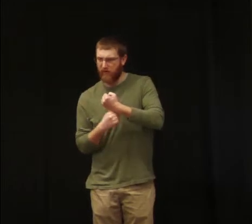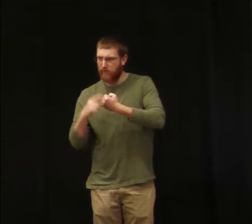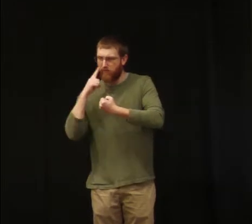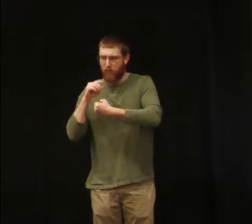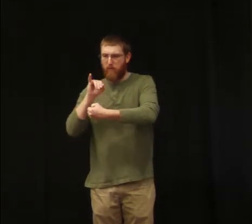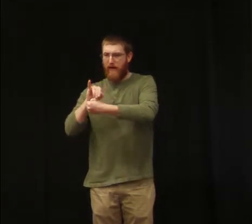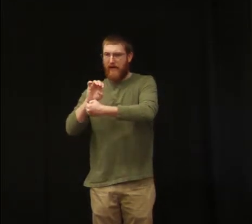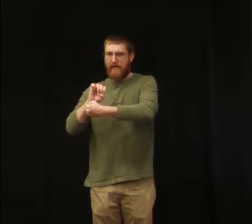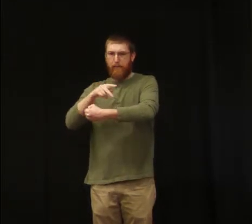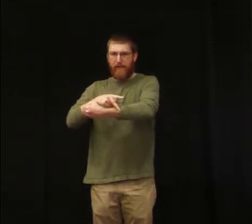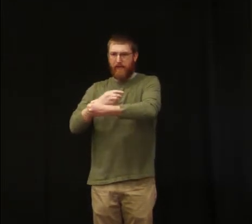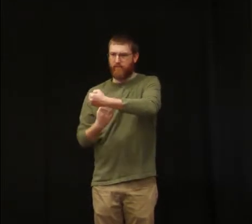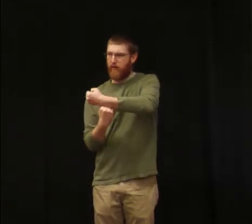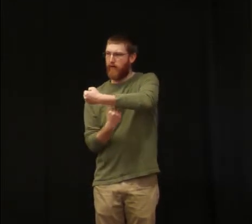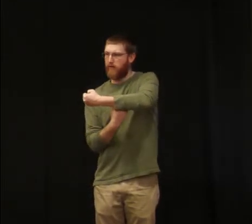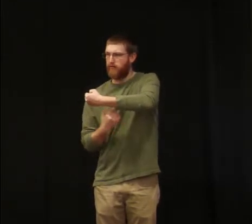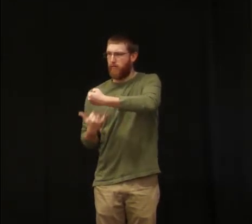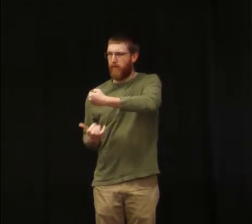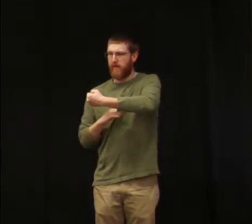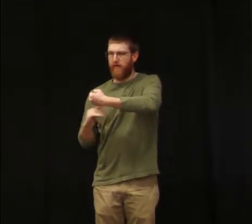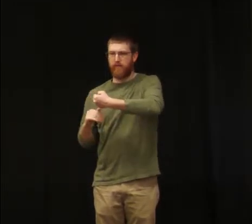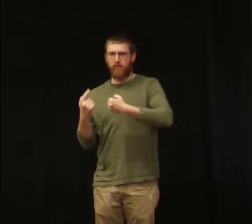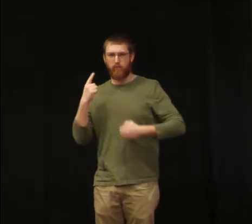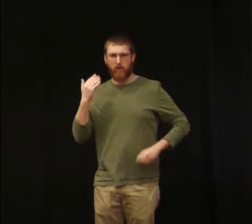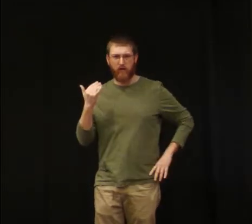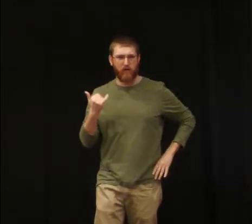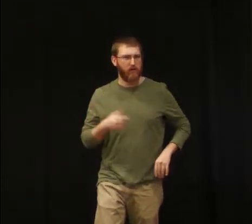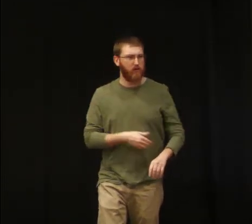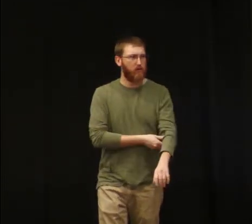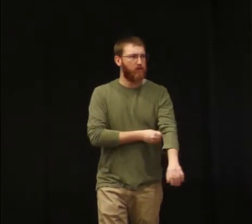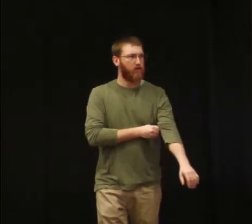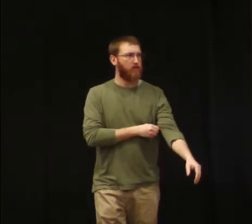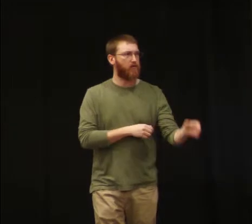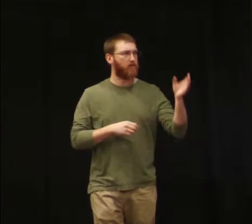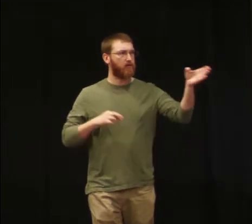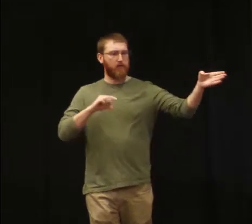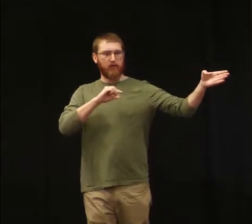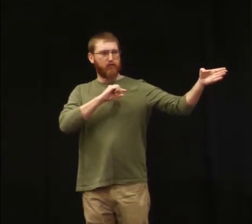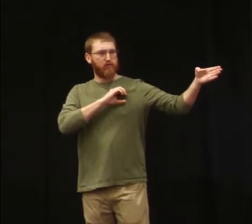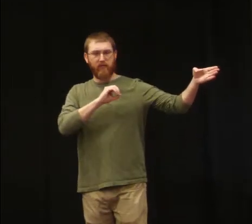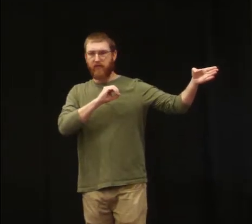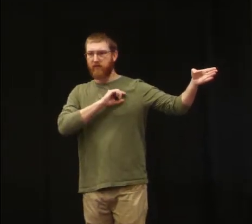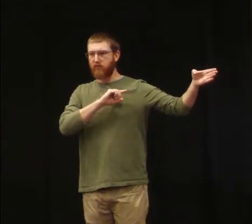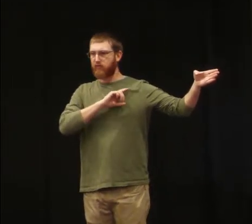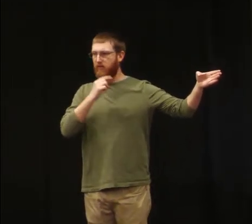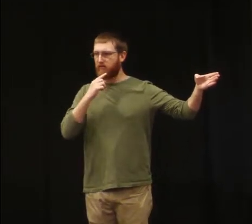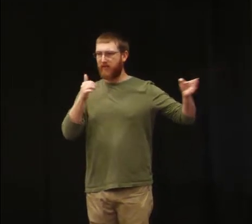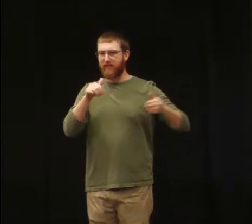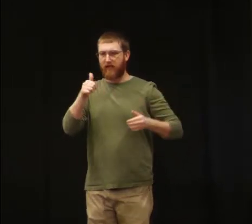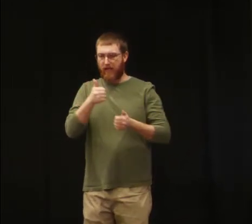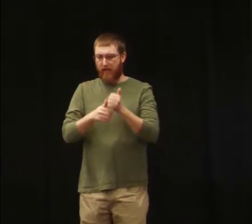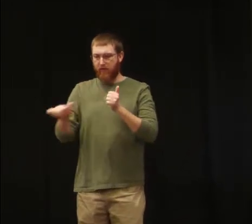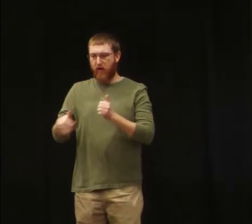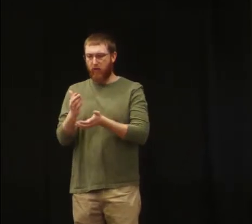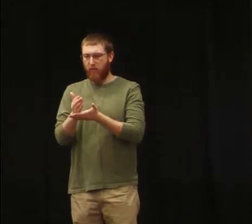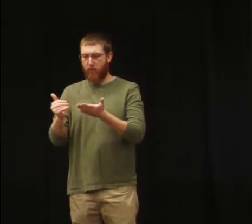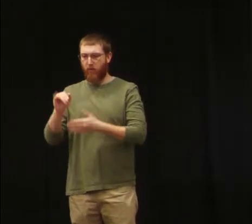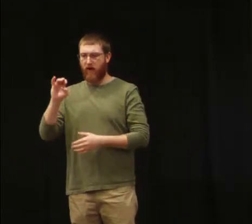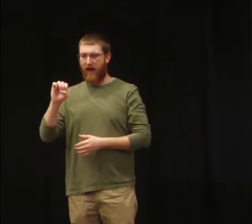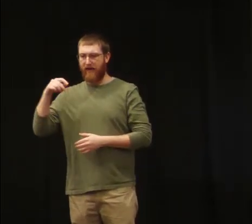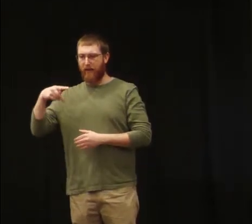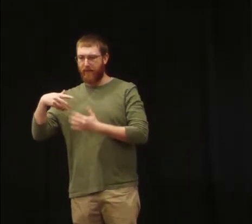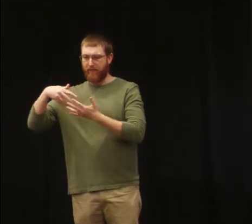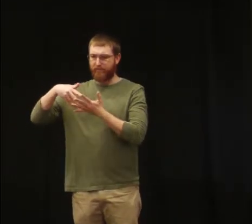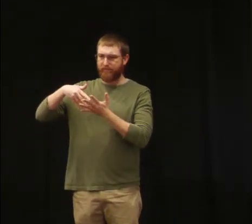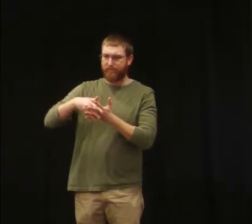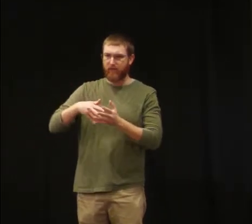Why do we consider this the present level the foundation? Because every other piece of the IP has to be grounded.